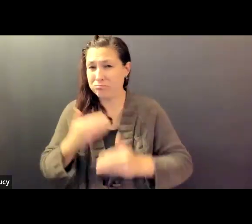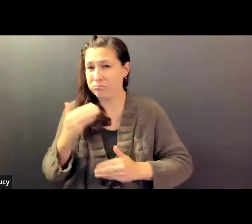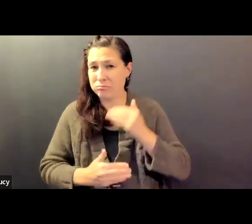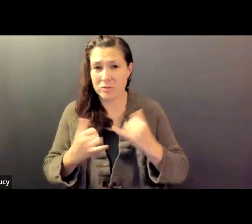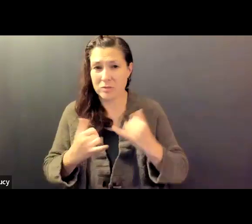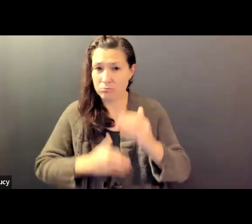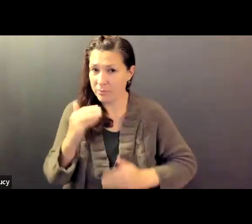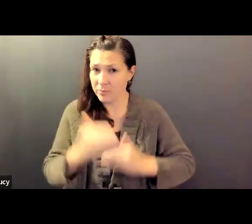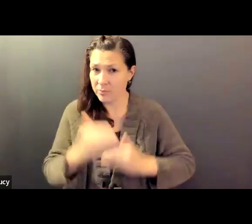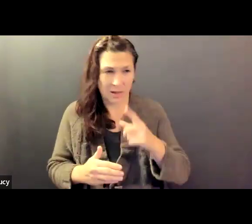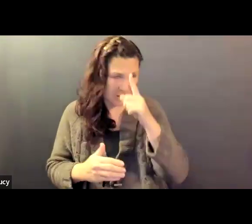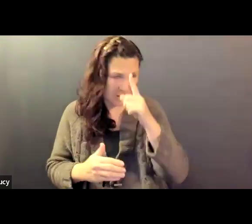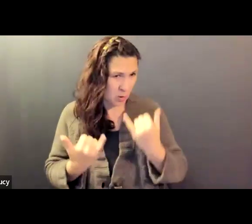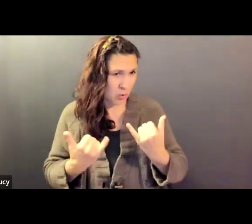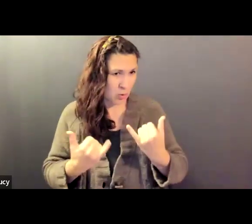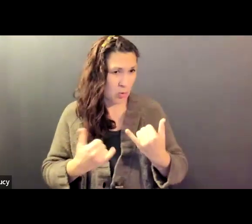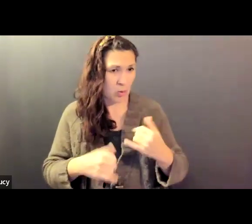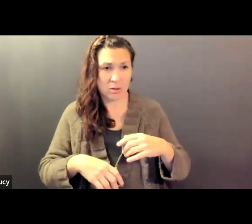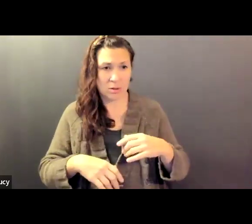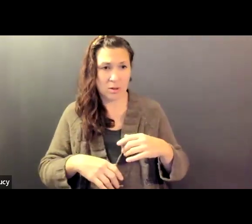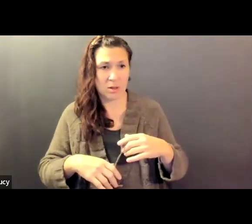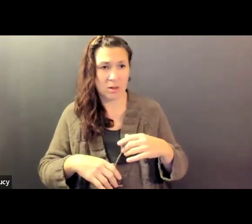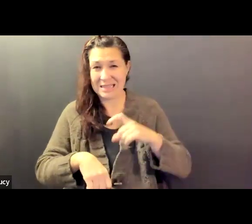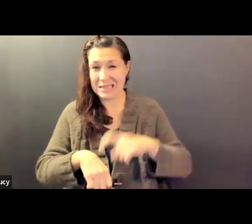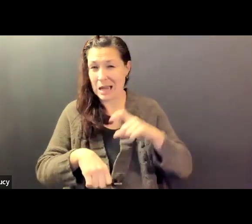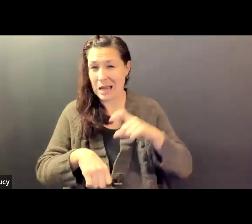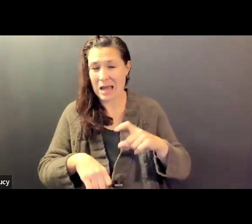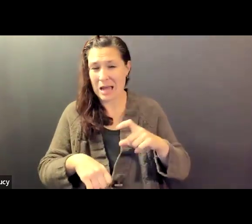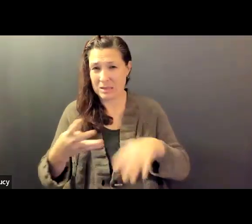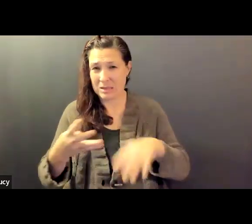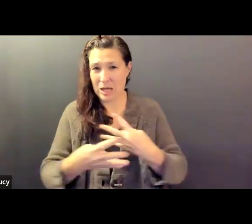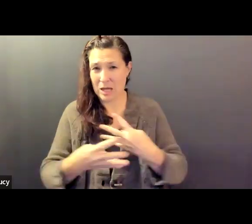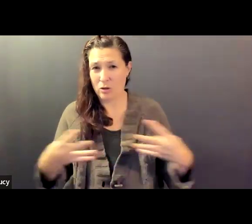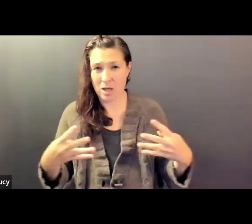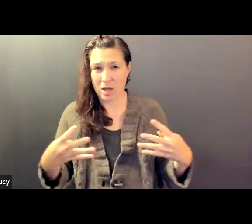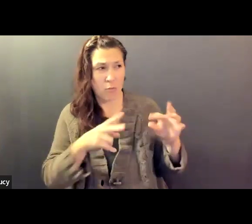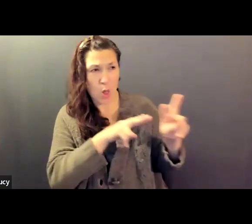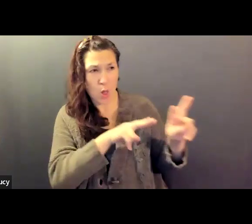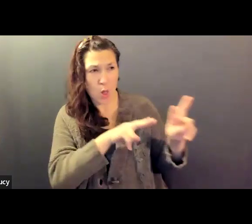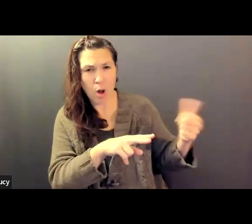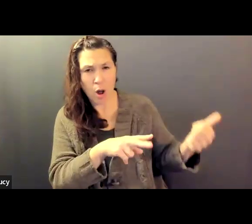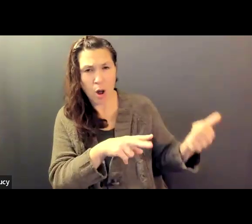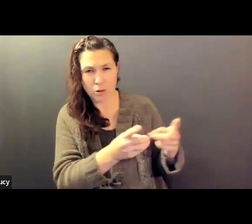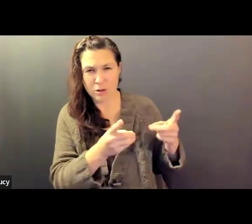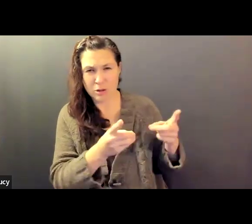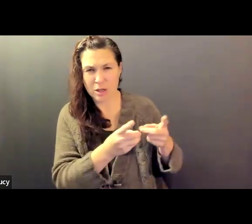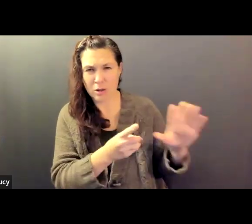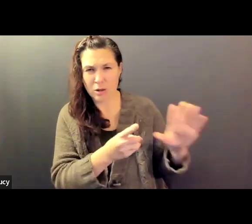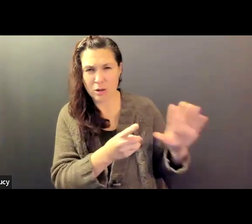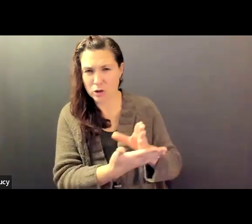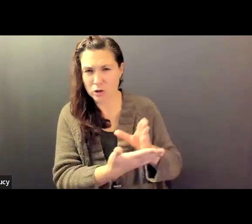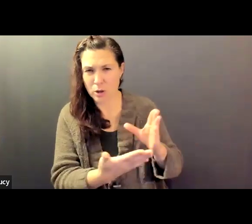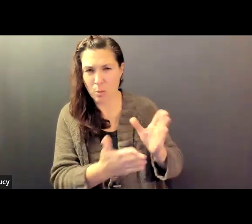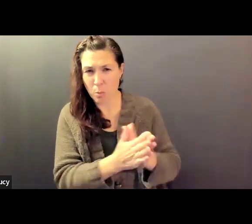our current timing update, as we've been sort of looking at what other districts do with their budget books, is I think